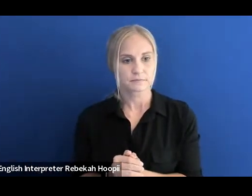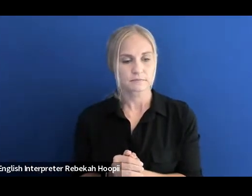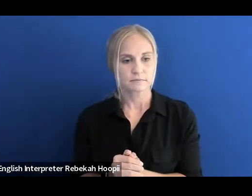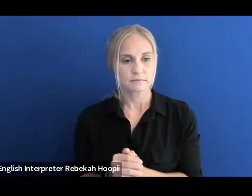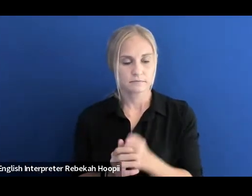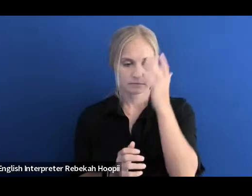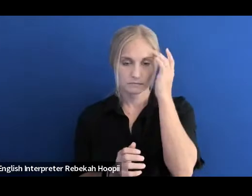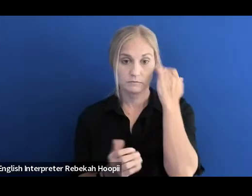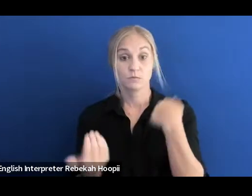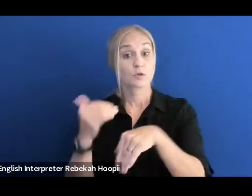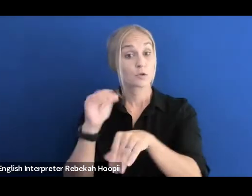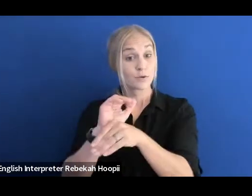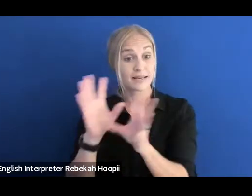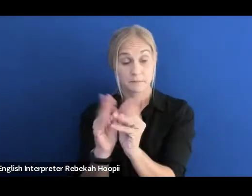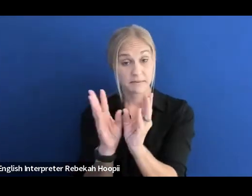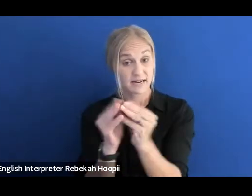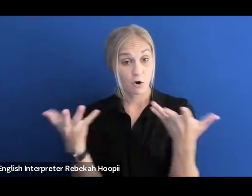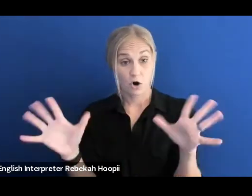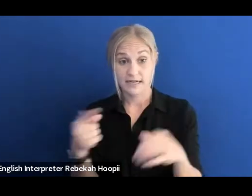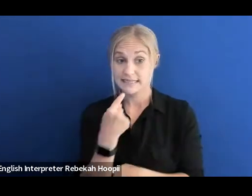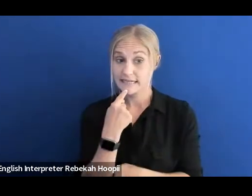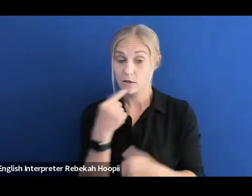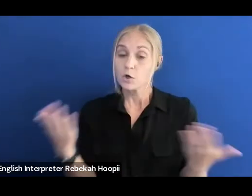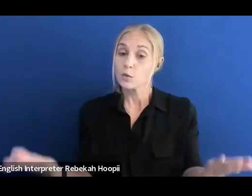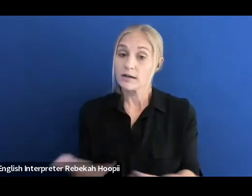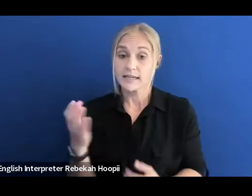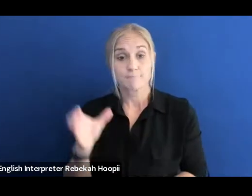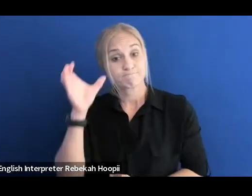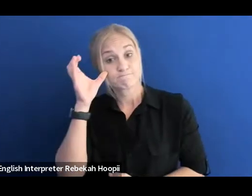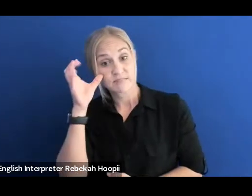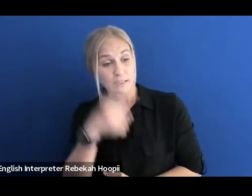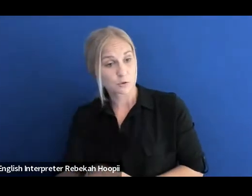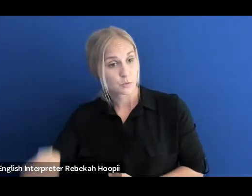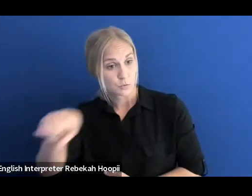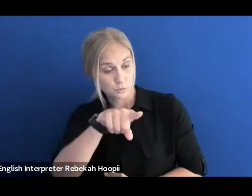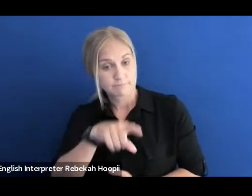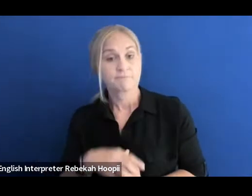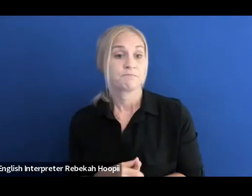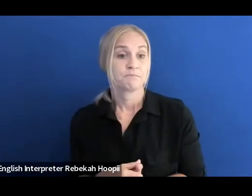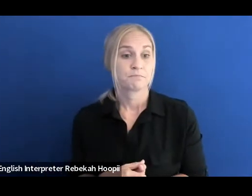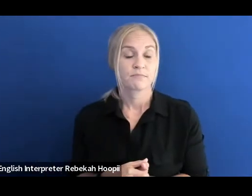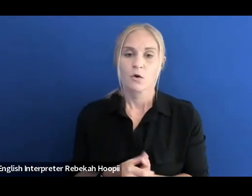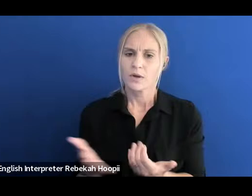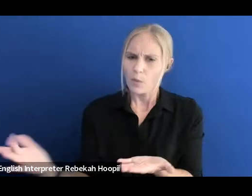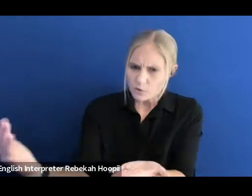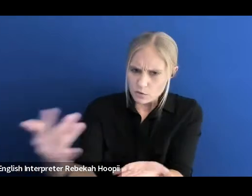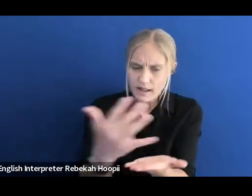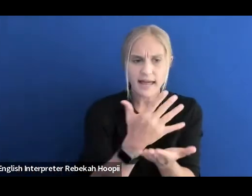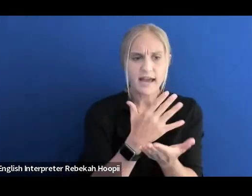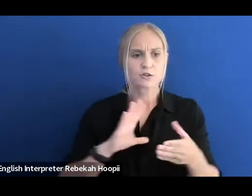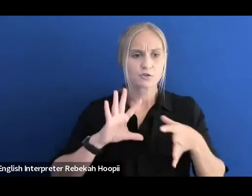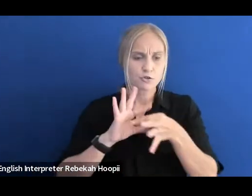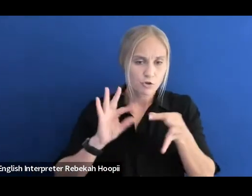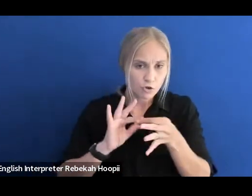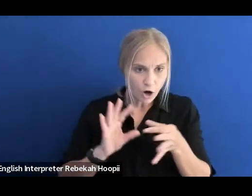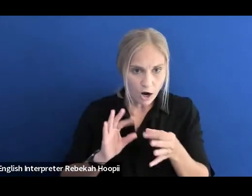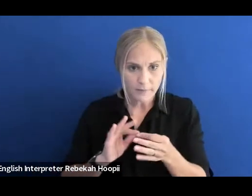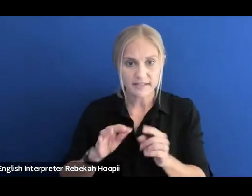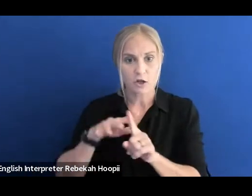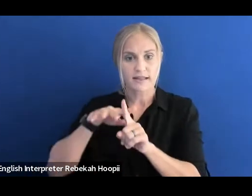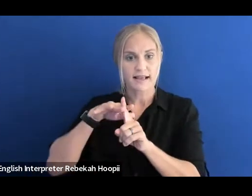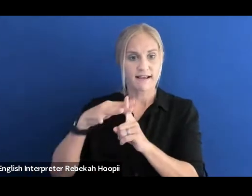So tonight's meeting, as I said, is we're here to listen to you. We're here to get comments on the environmental impact